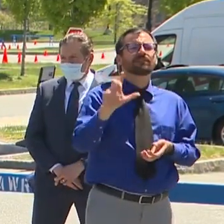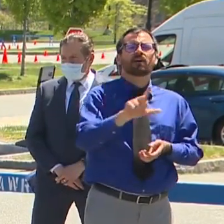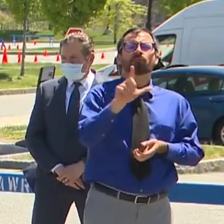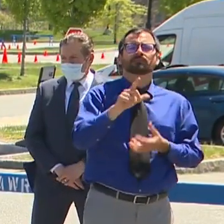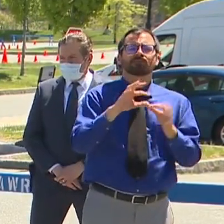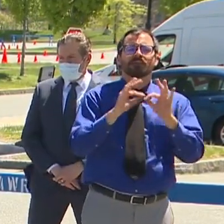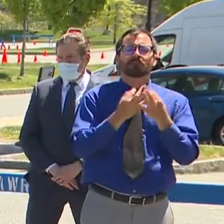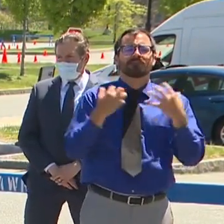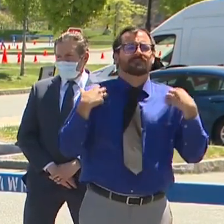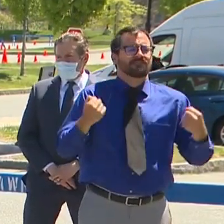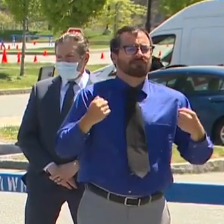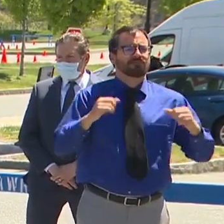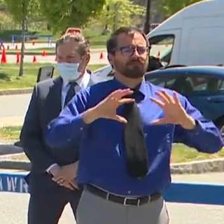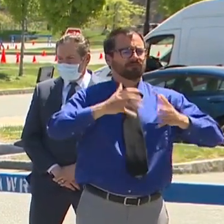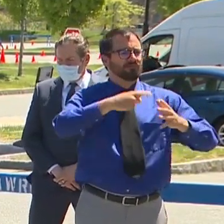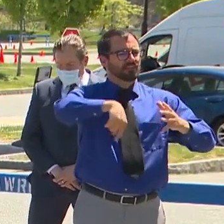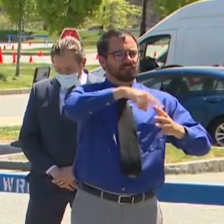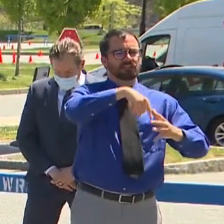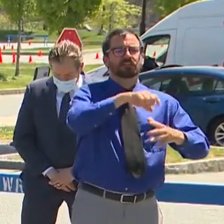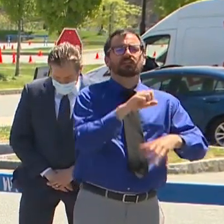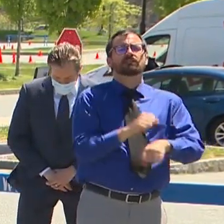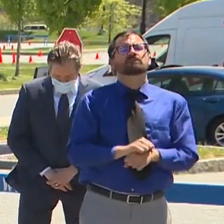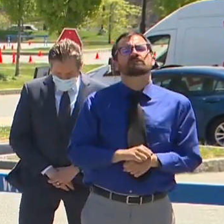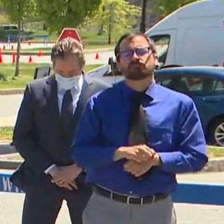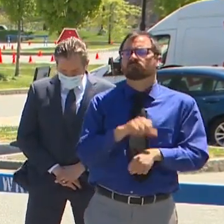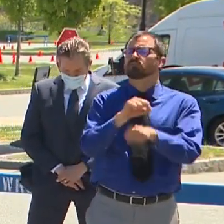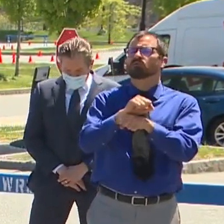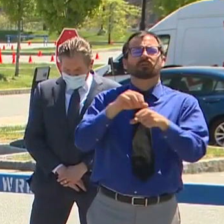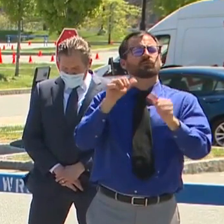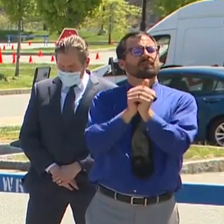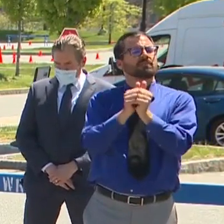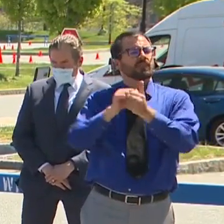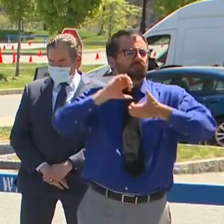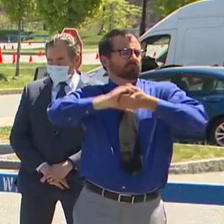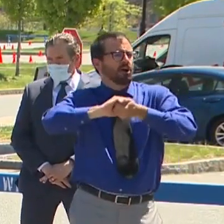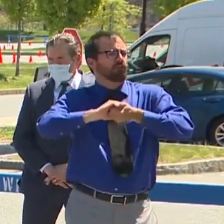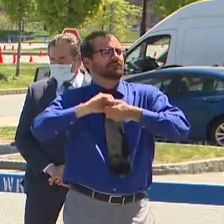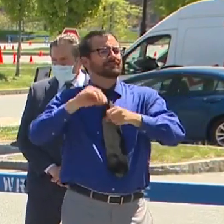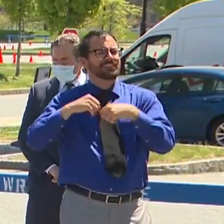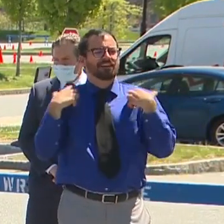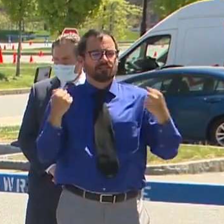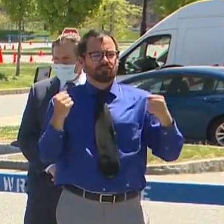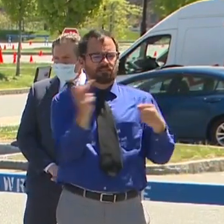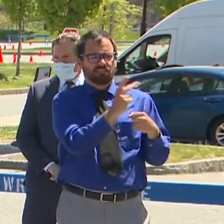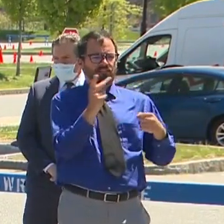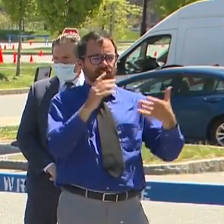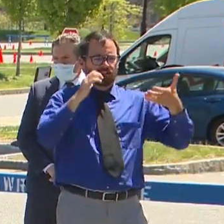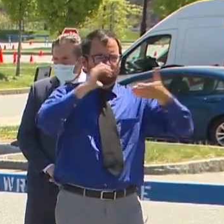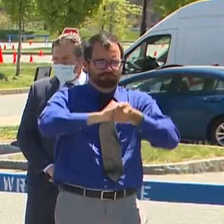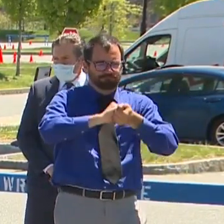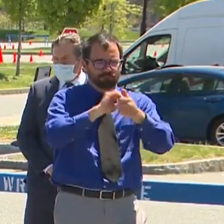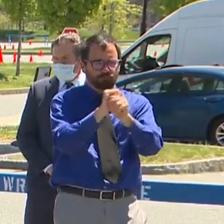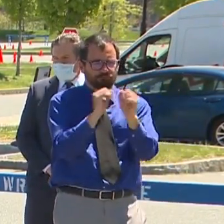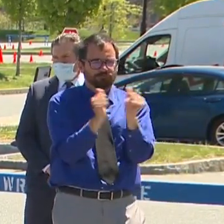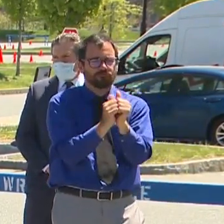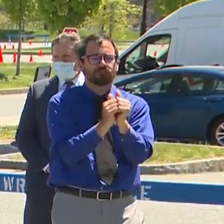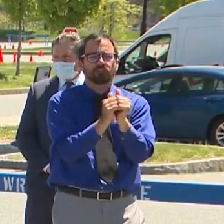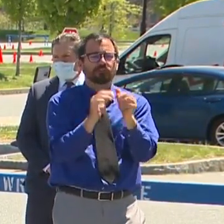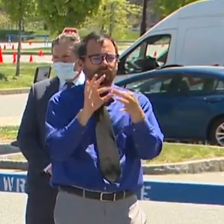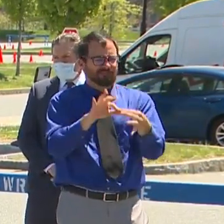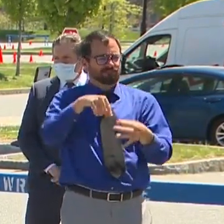At this new testing that's behind us, with this new testing, we will be able to do both drastically increased